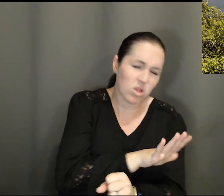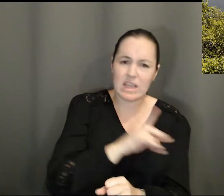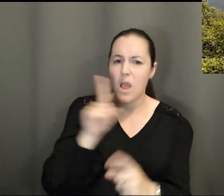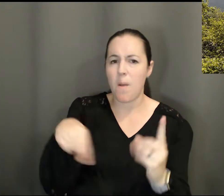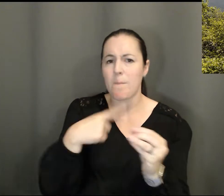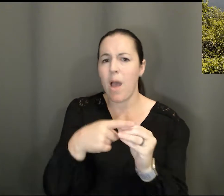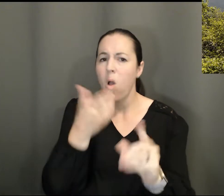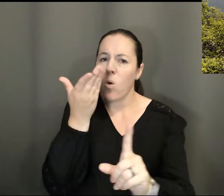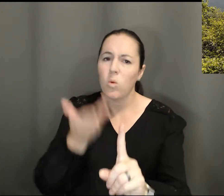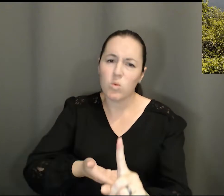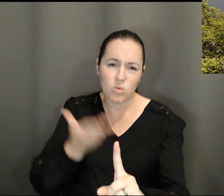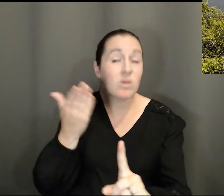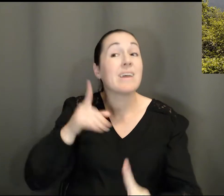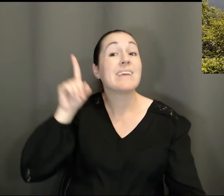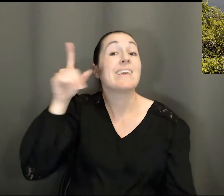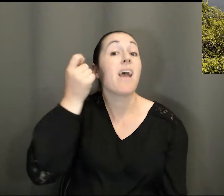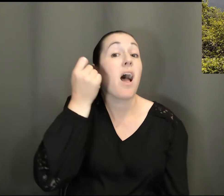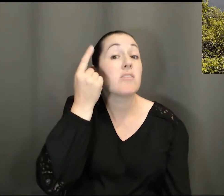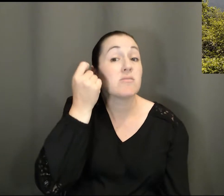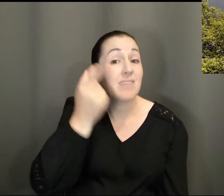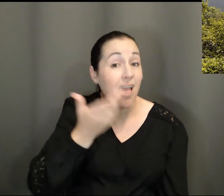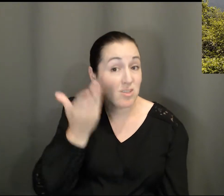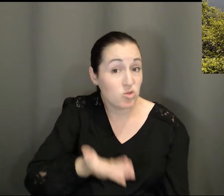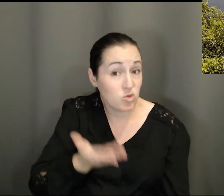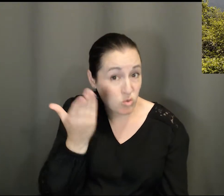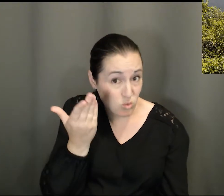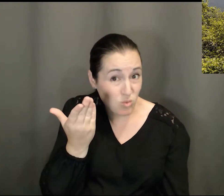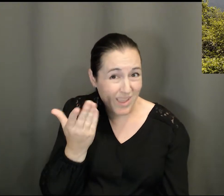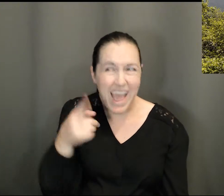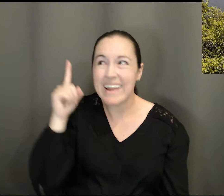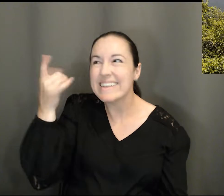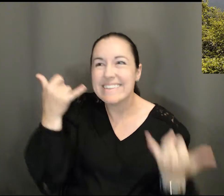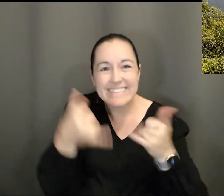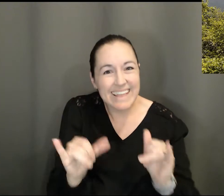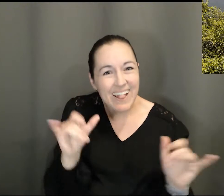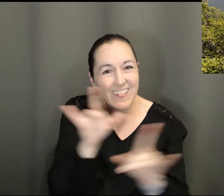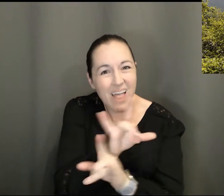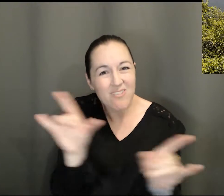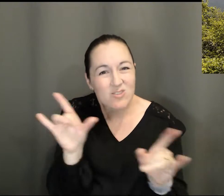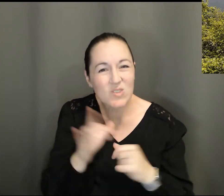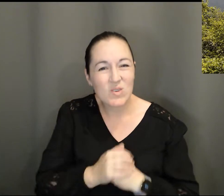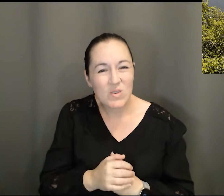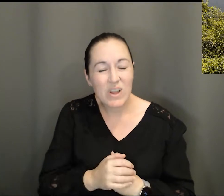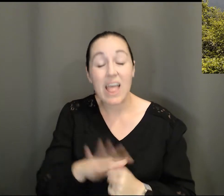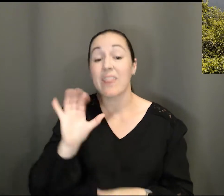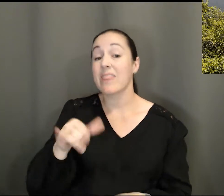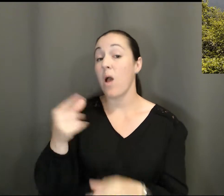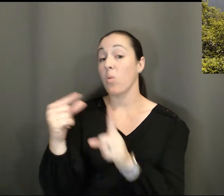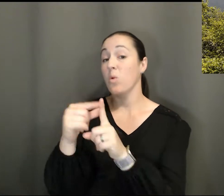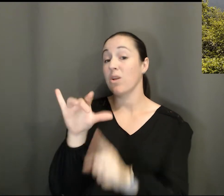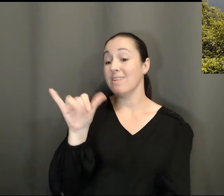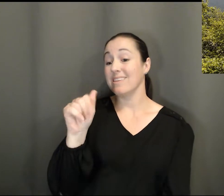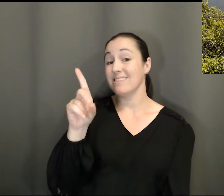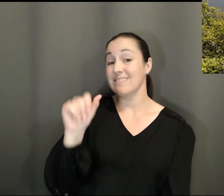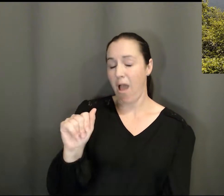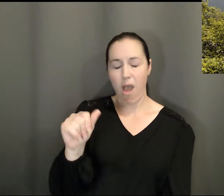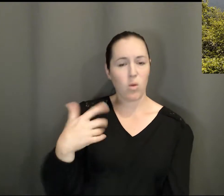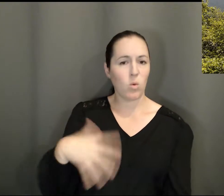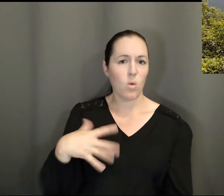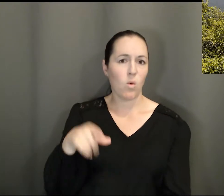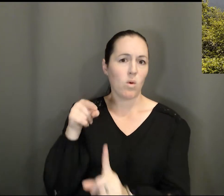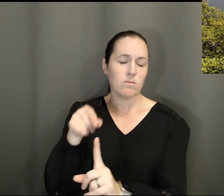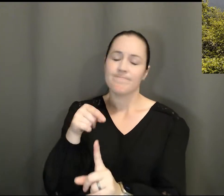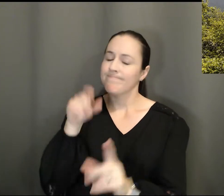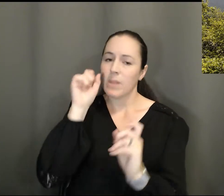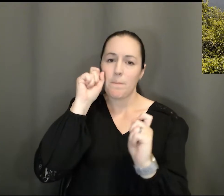word. It also speaks of like covenant language, meaning it means that He is completely faithful